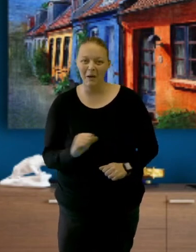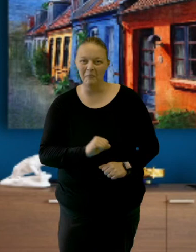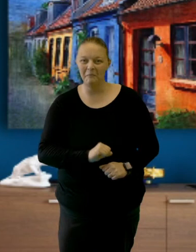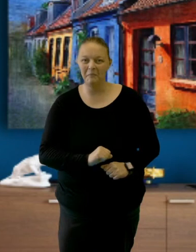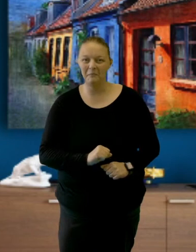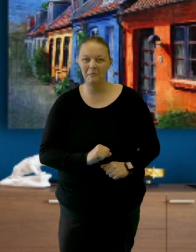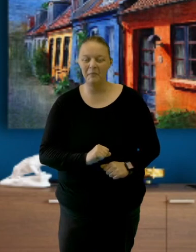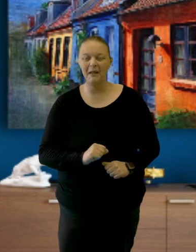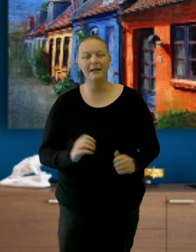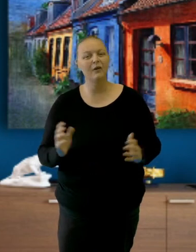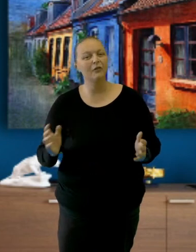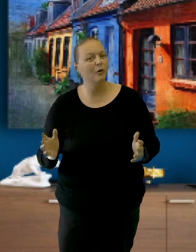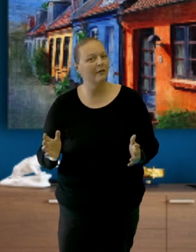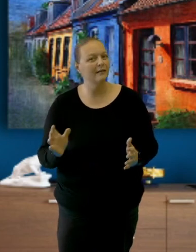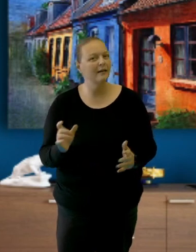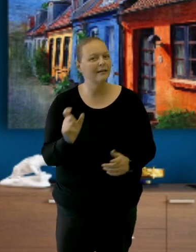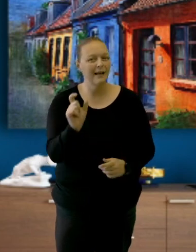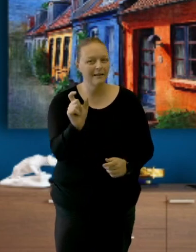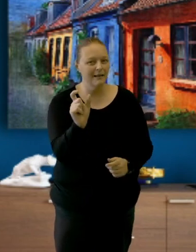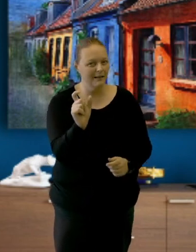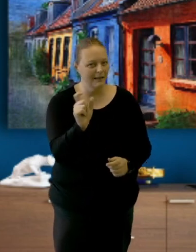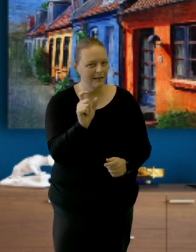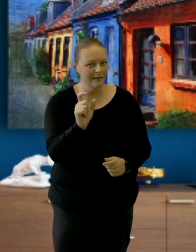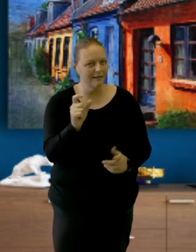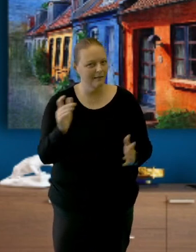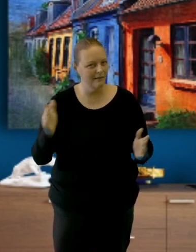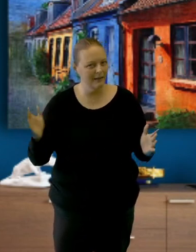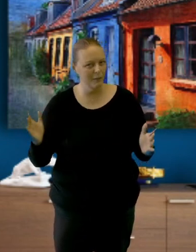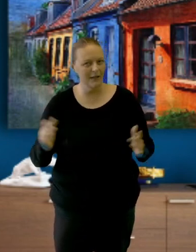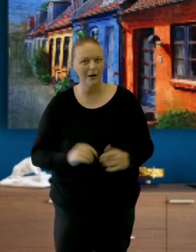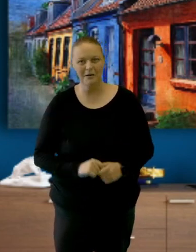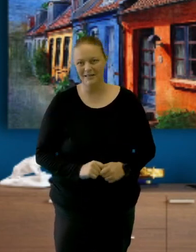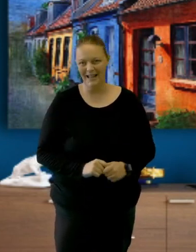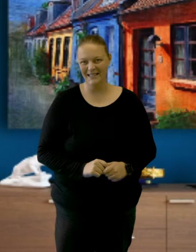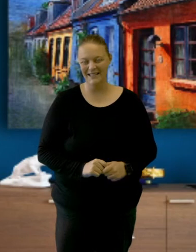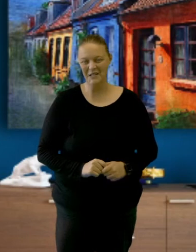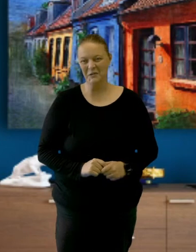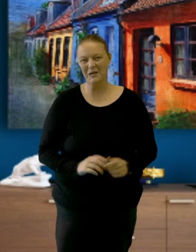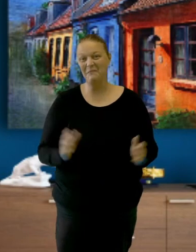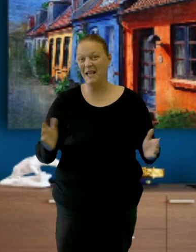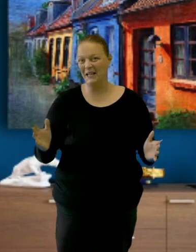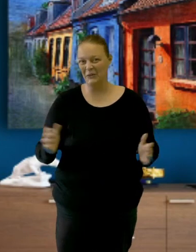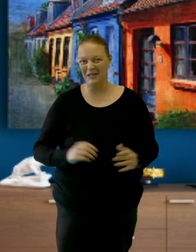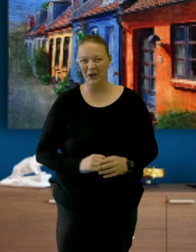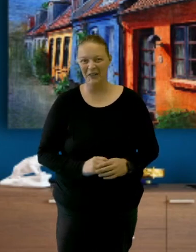dum-diddy-dum-diddy-dum-dum-dum. Now, of course, the song is actually a little bit longer than that. We're going to make it a little bit longer than